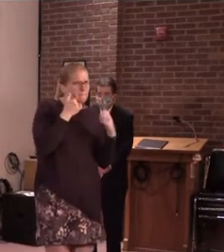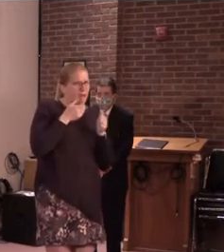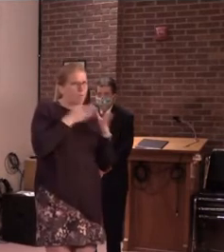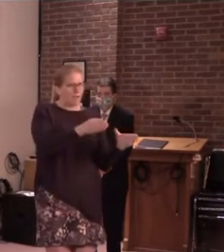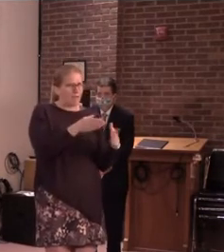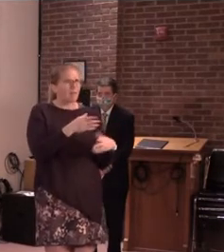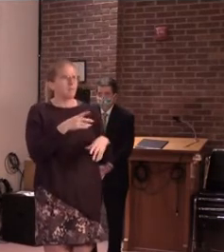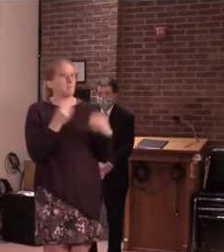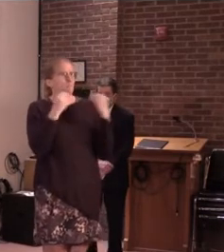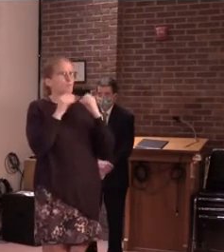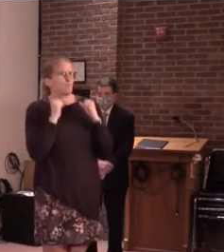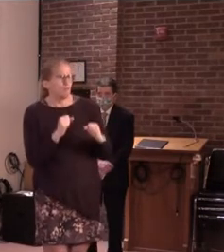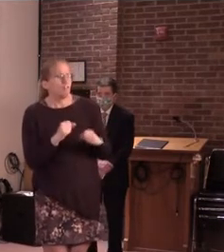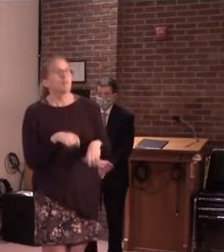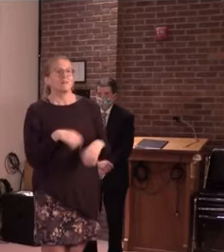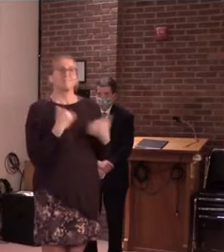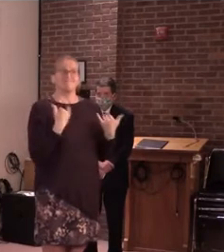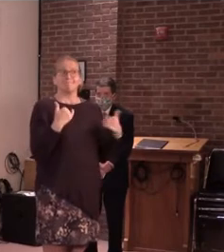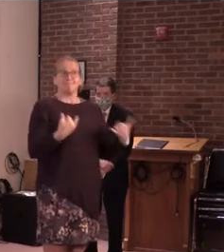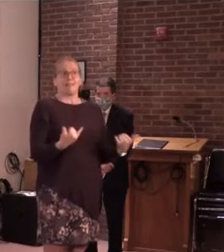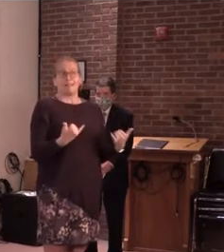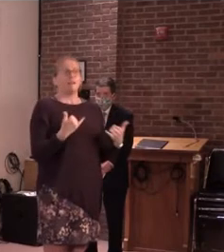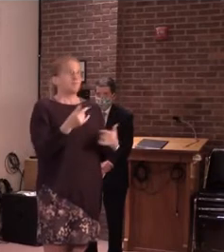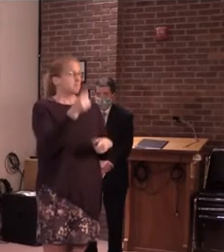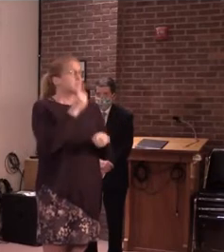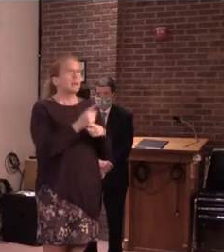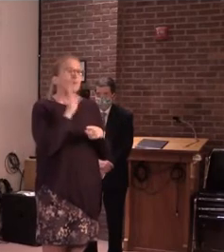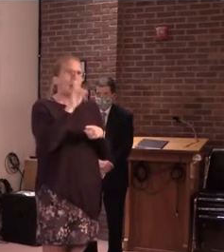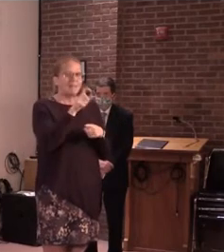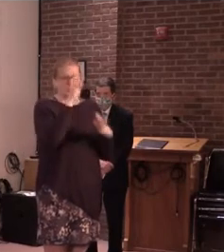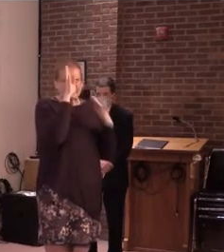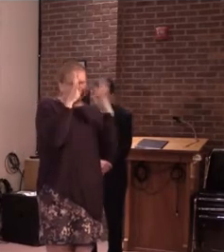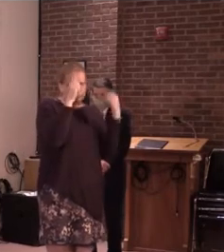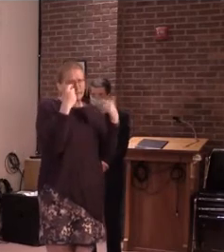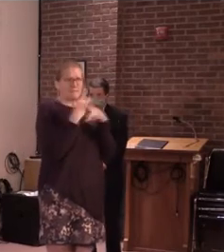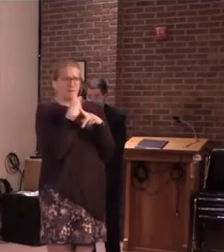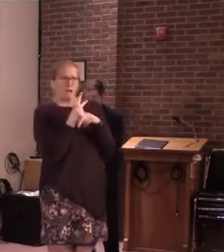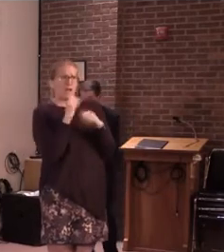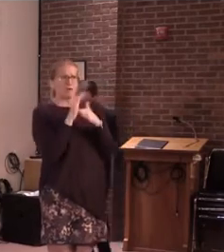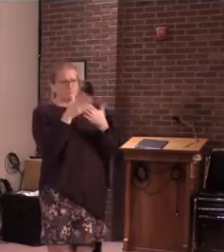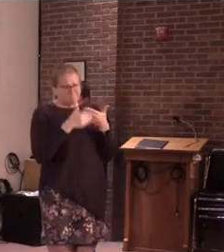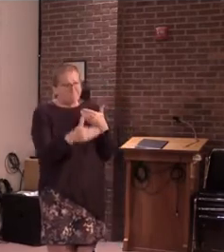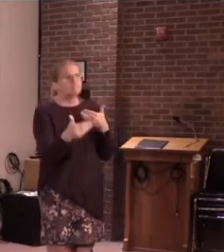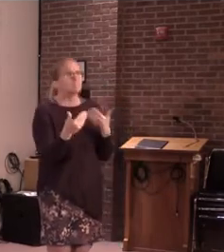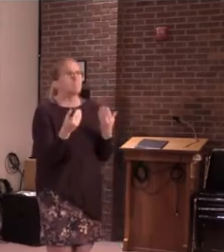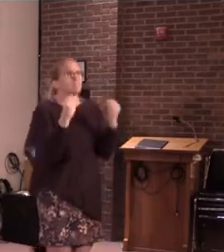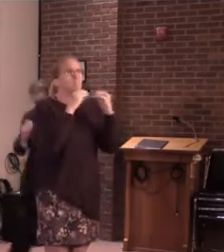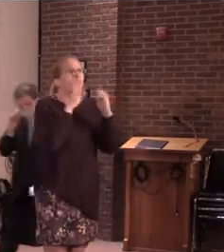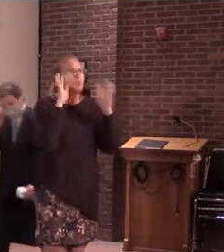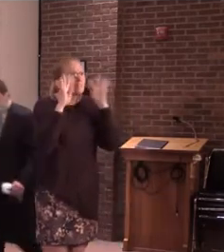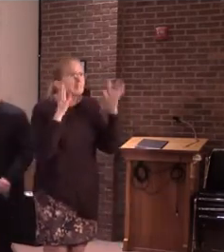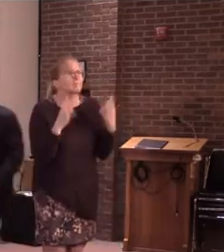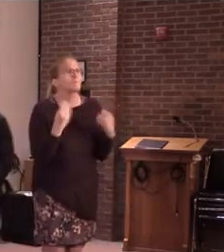be stronger, and to do things differently in order for us to survive in the future. Secretary Tebbets.